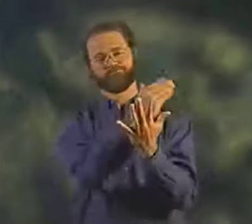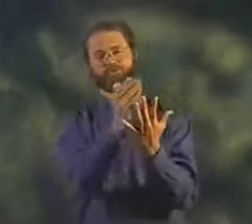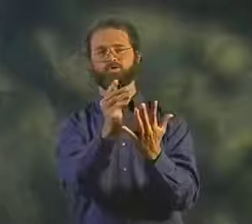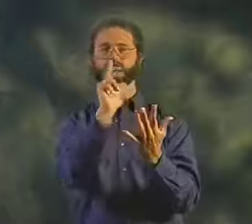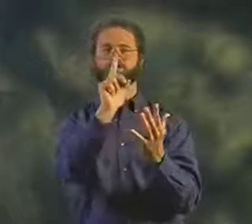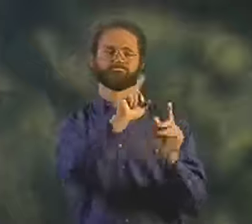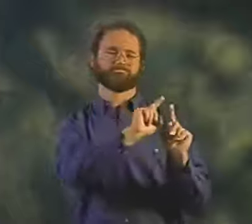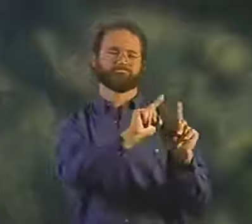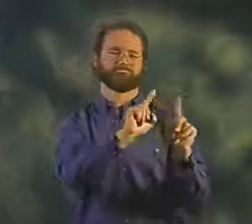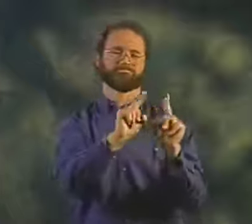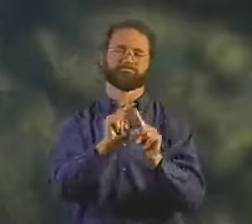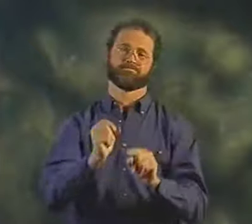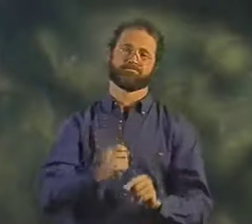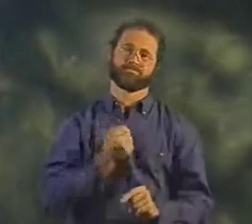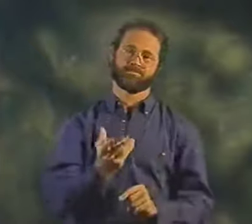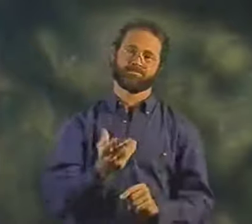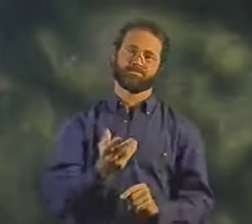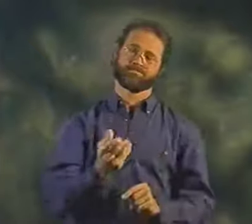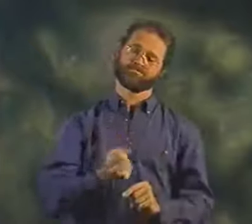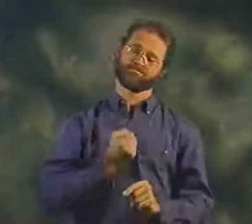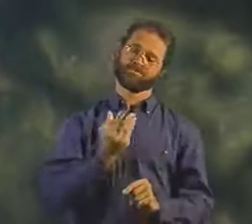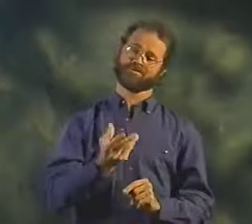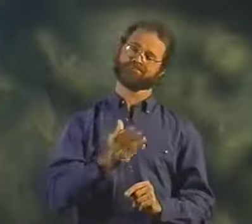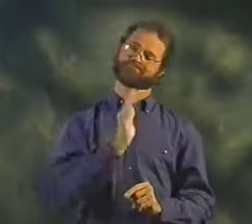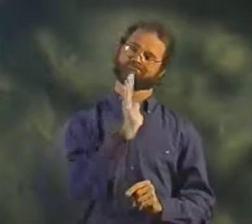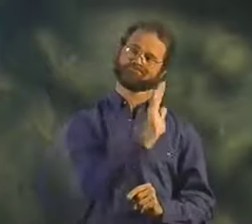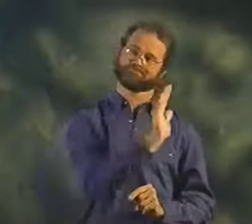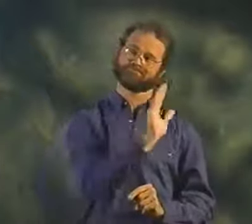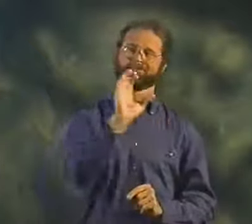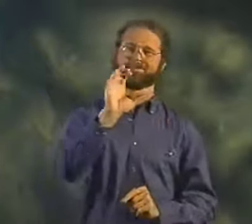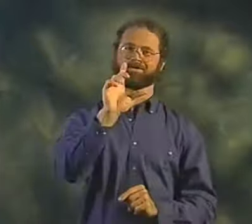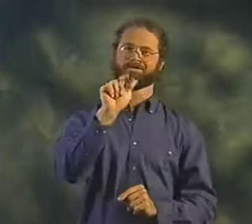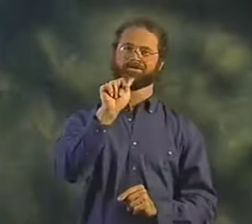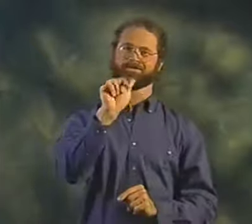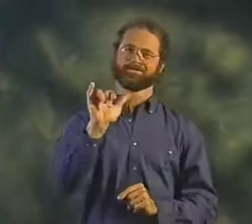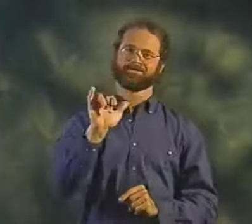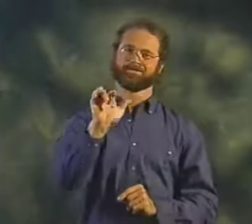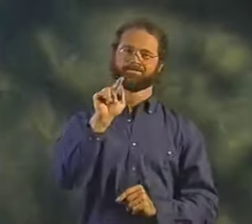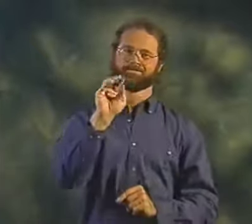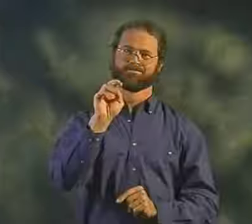In this program, I'll introduce 21 different poetic works by Clayton Valli.